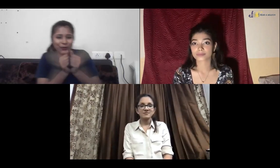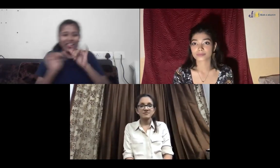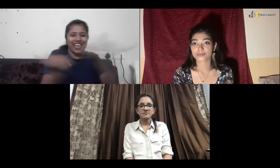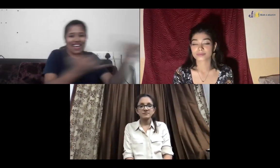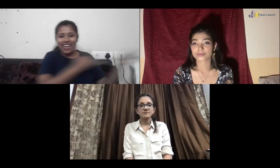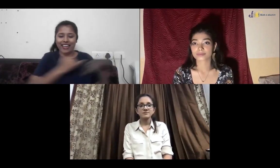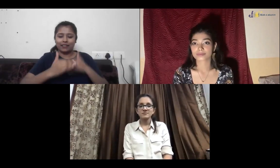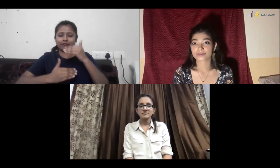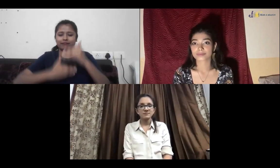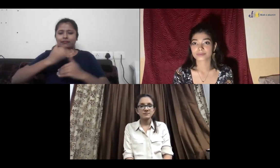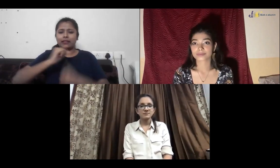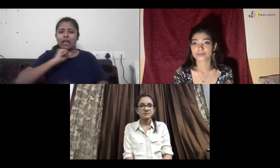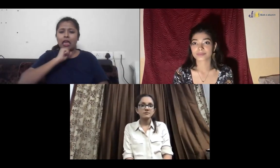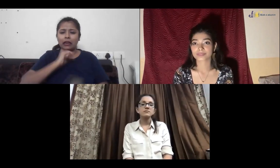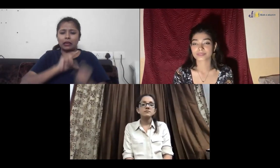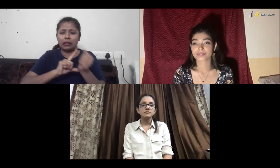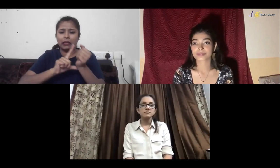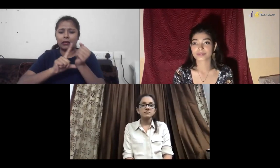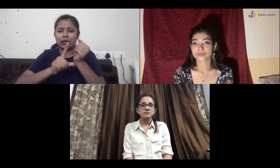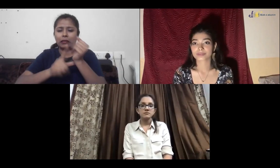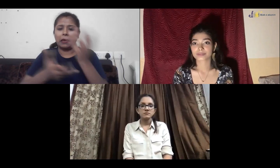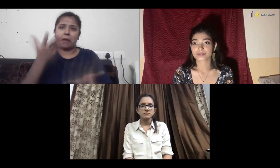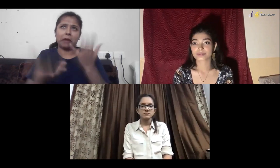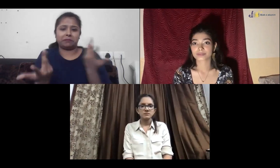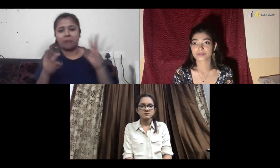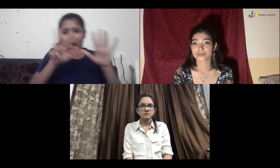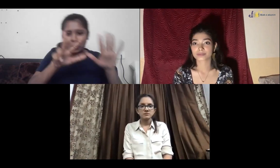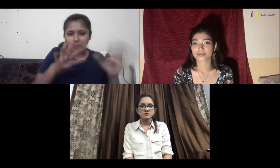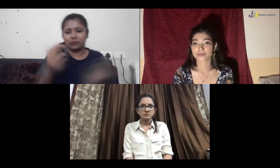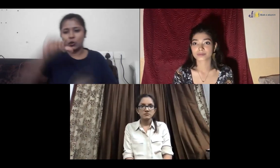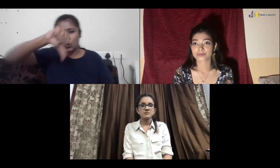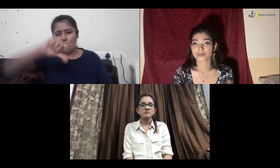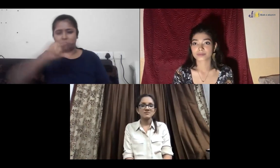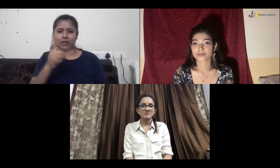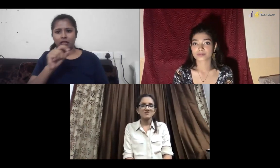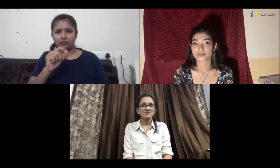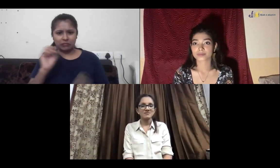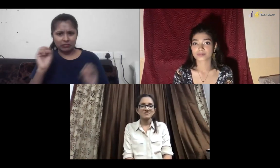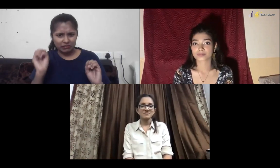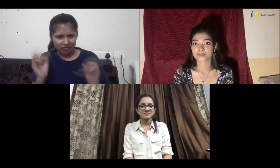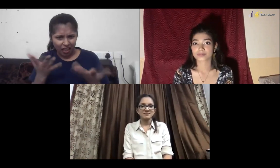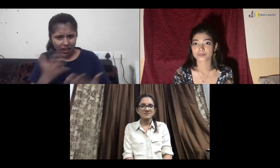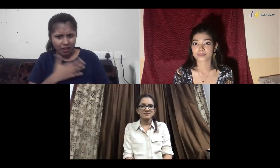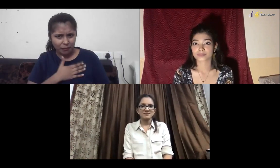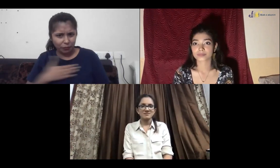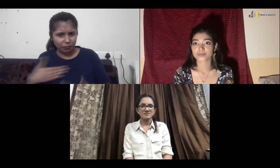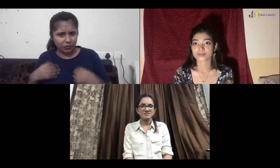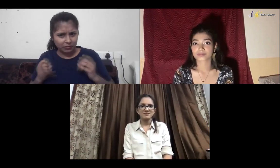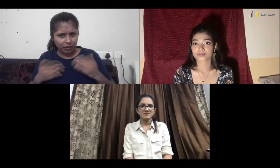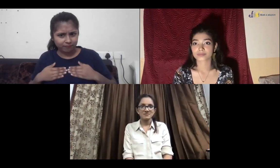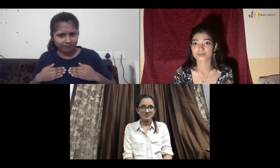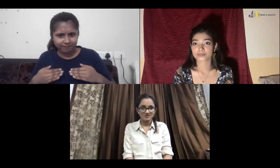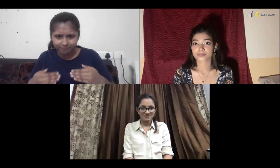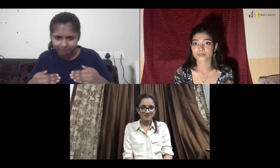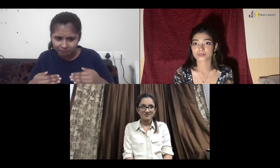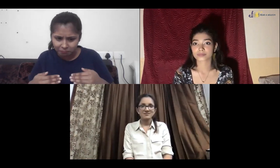also uh, with the playing with our children and also siblings. I think it's a 9-year-old